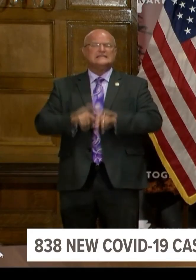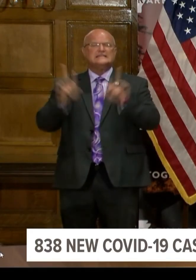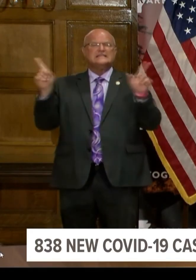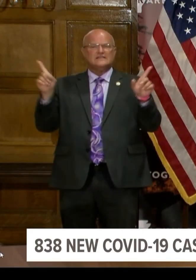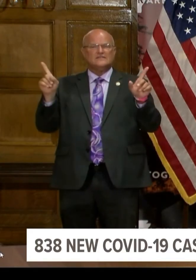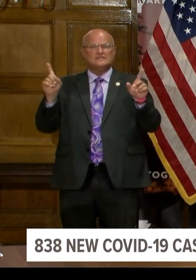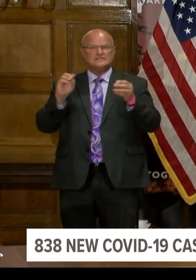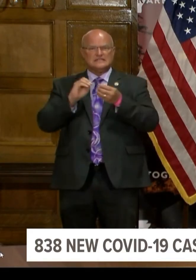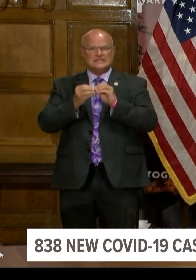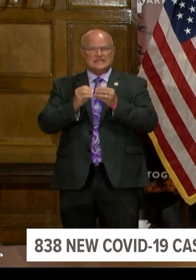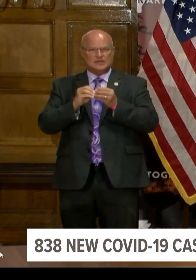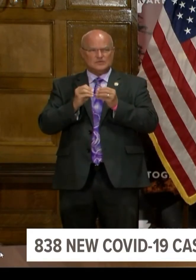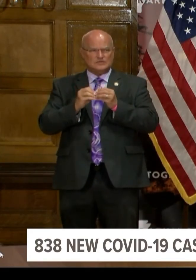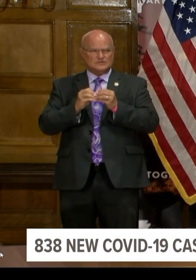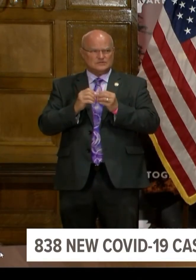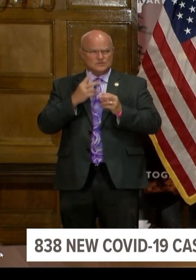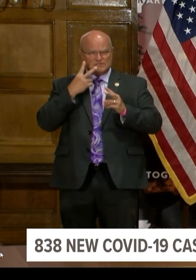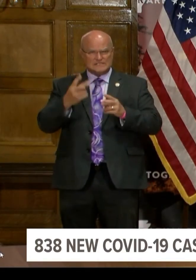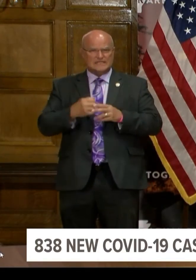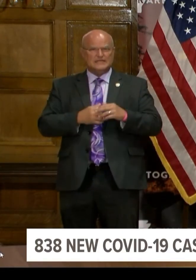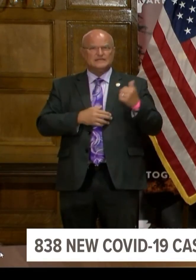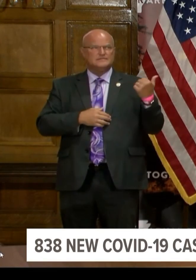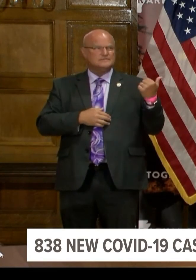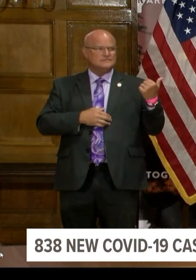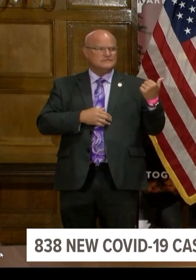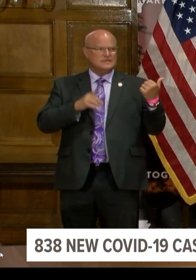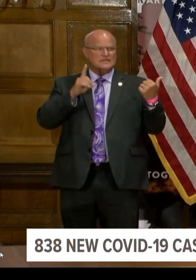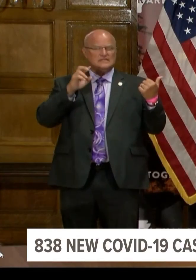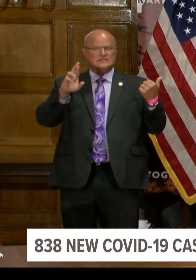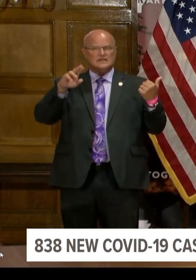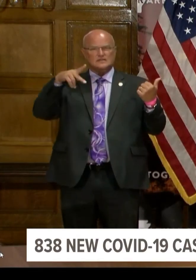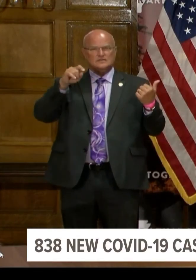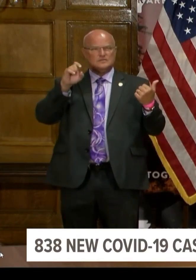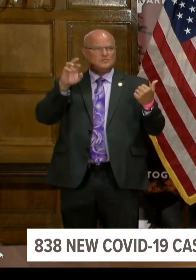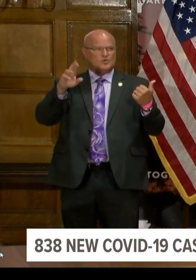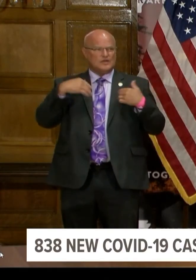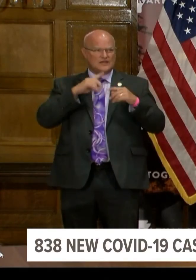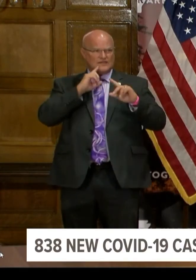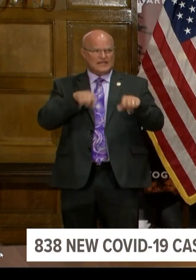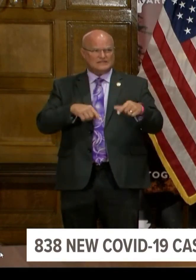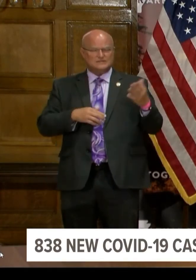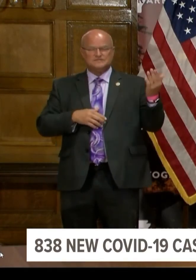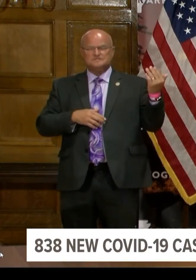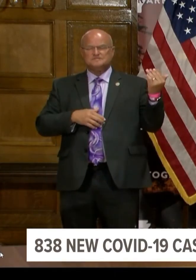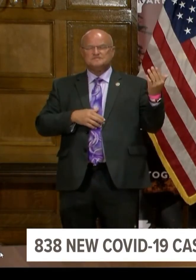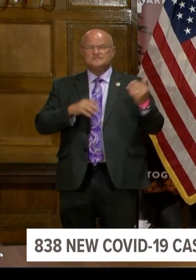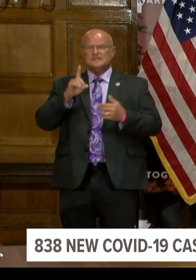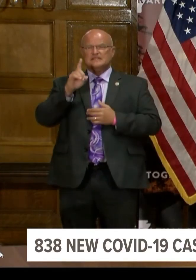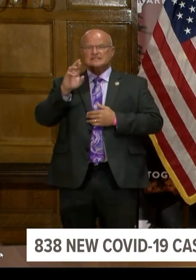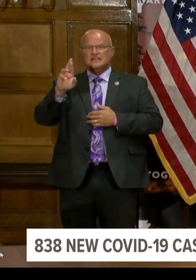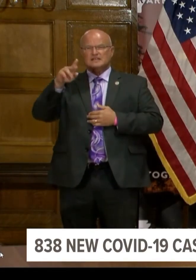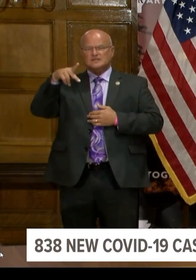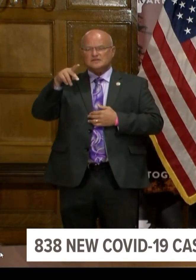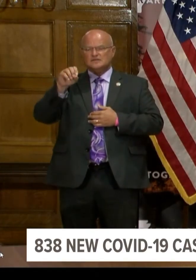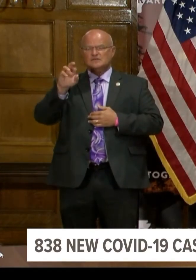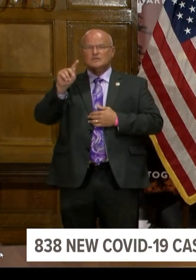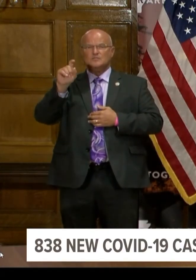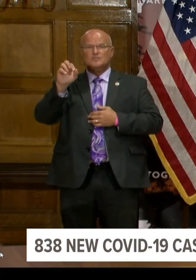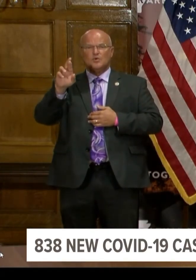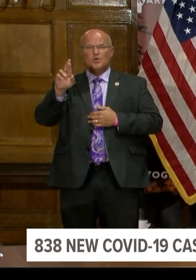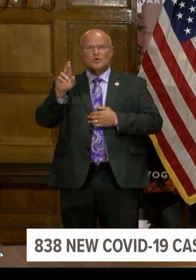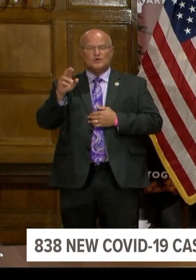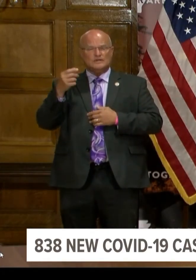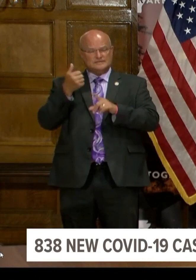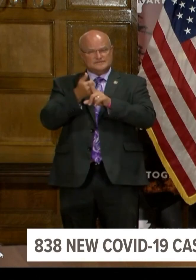differences in the reports we're seeing? See, Dr. Porter, do you have an answer to that? Come on up, Dr. Porter. Dr. Porter is the